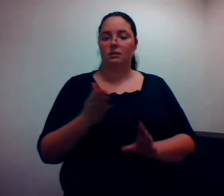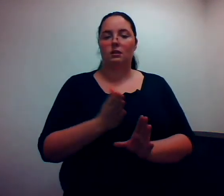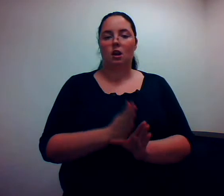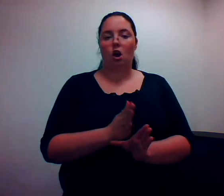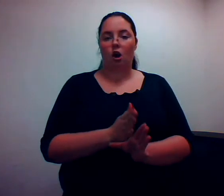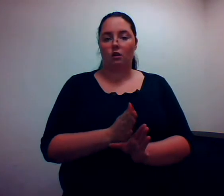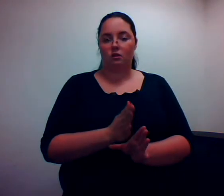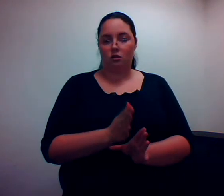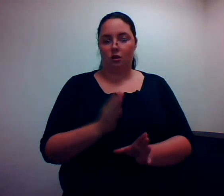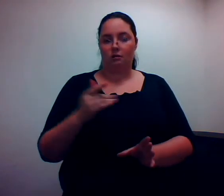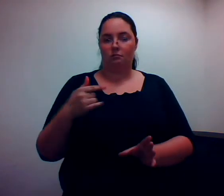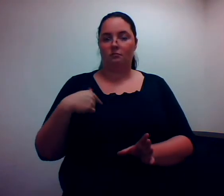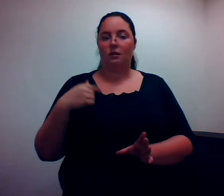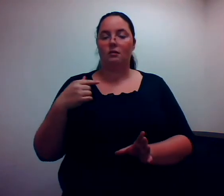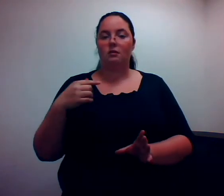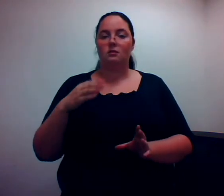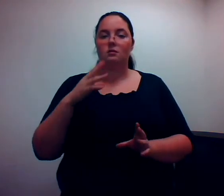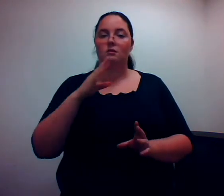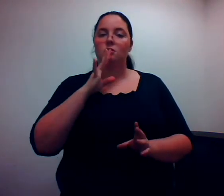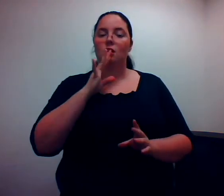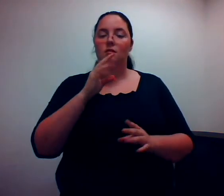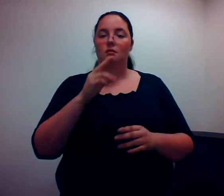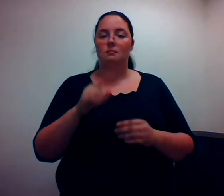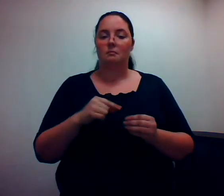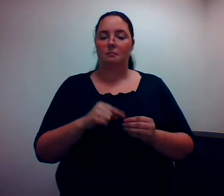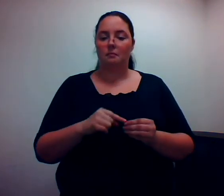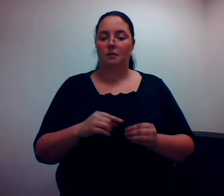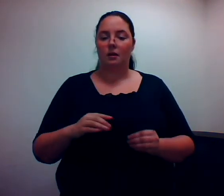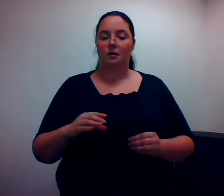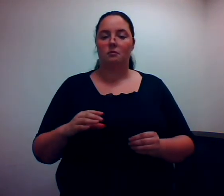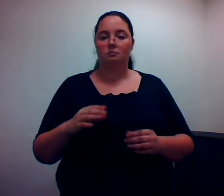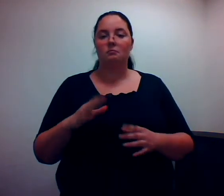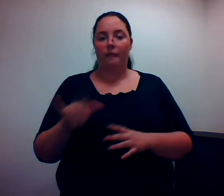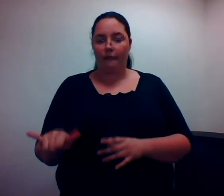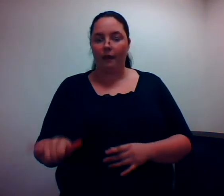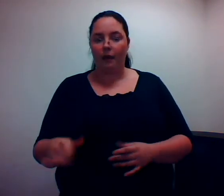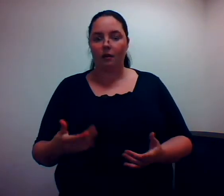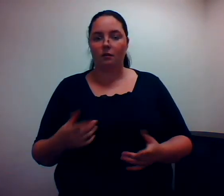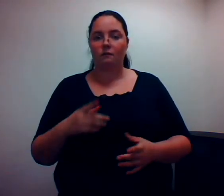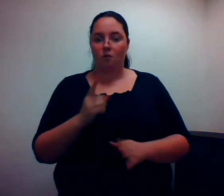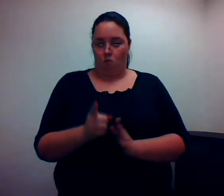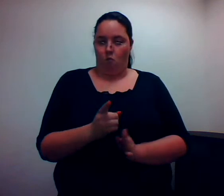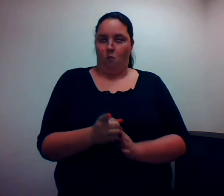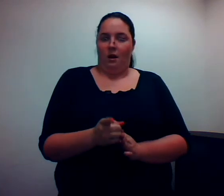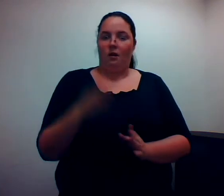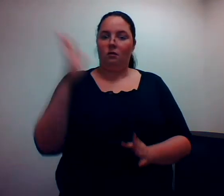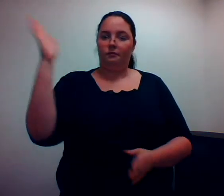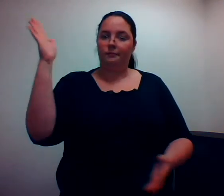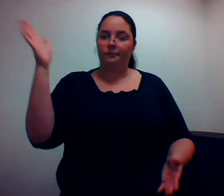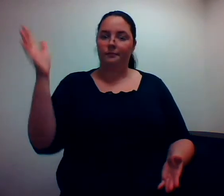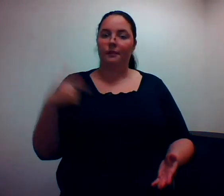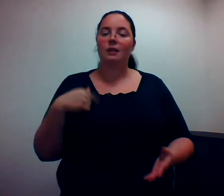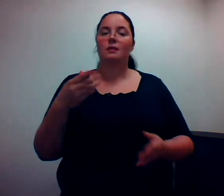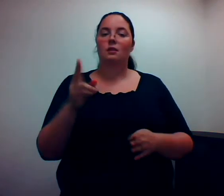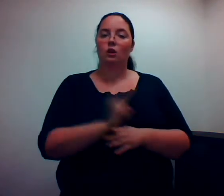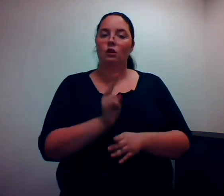it was contained in a 1-hour lecture, and it gave the students some content which they could then apply to their research projects.